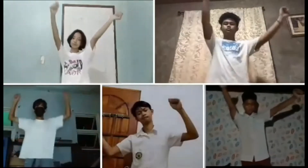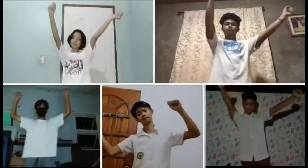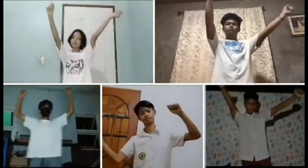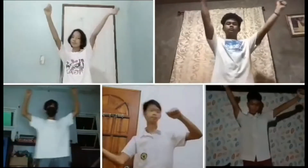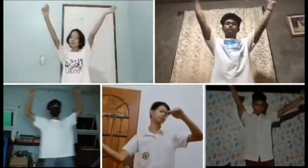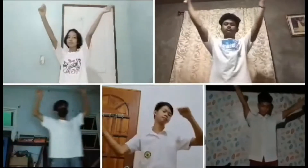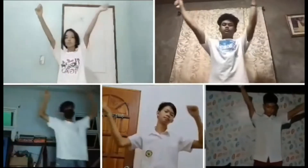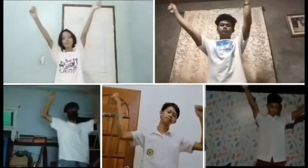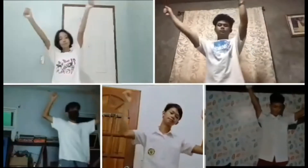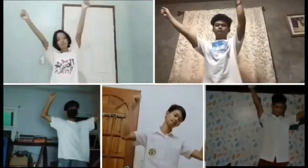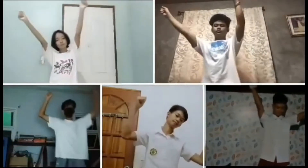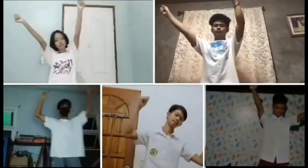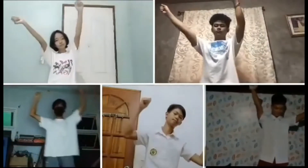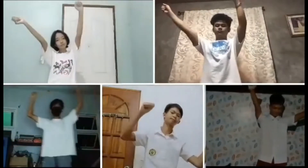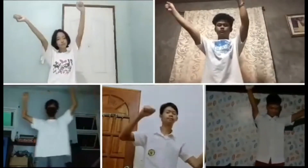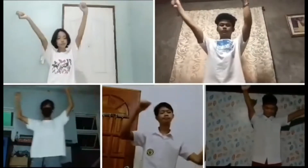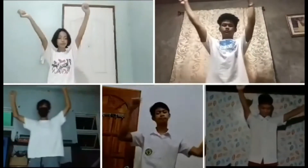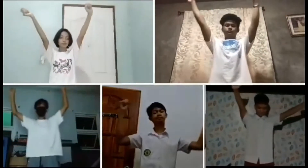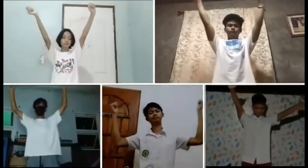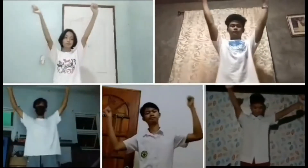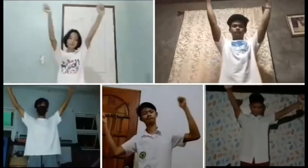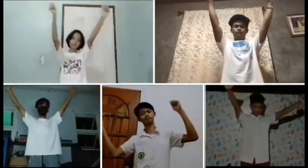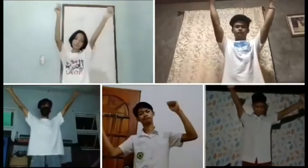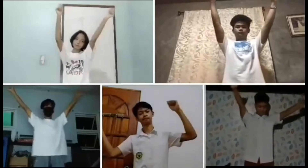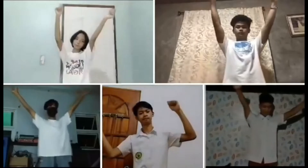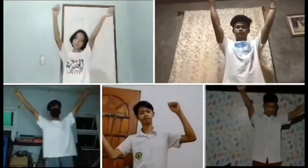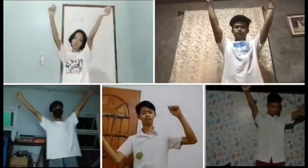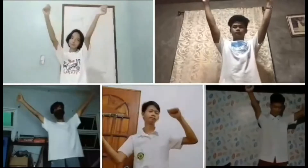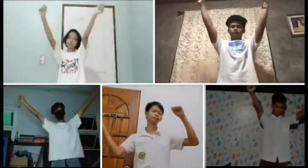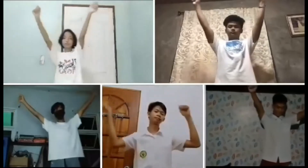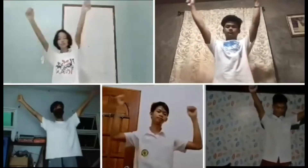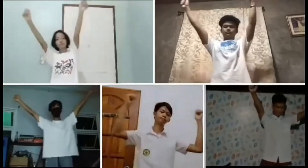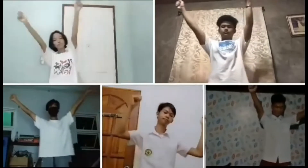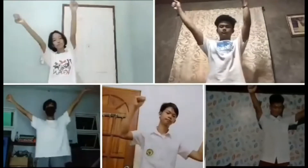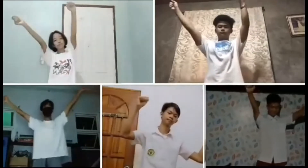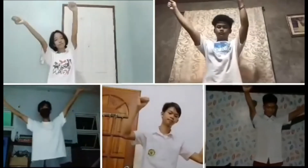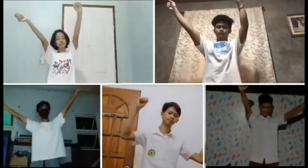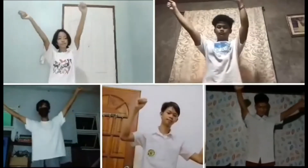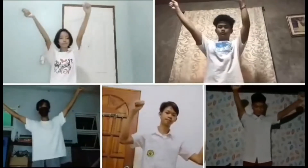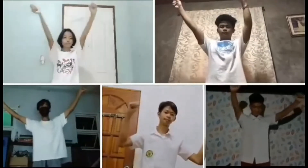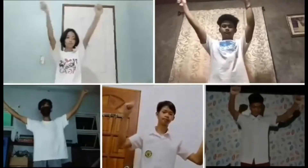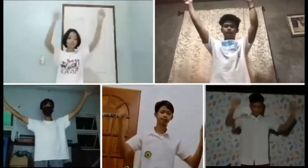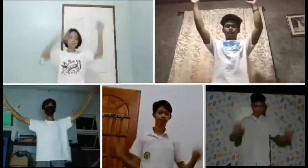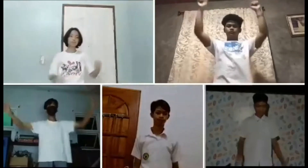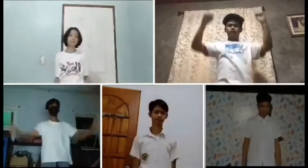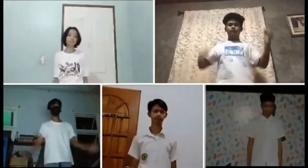part. Hear their voices, mend their broken hearts.